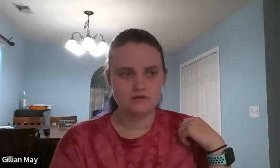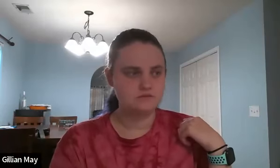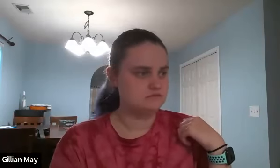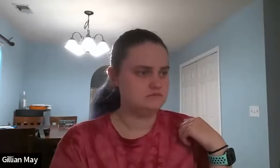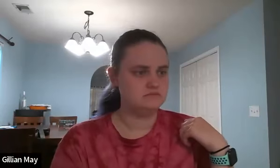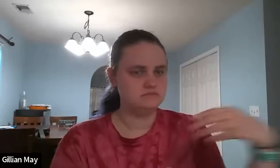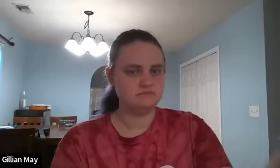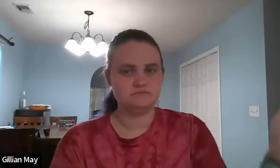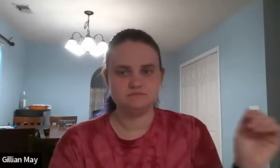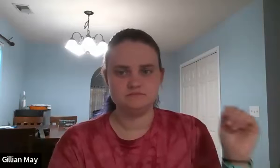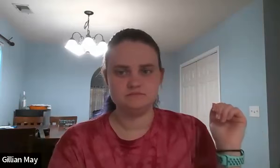Where?